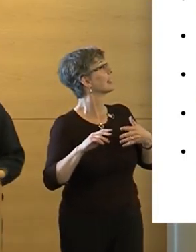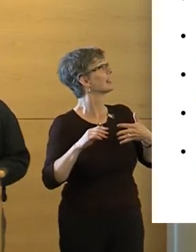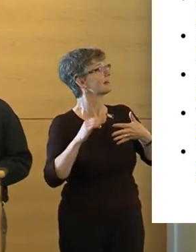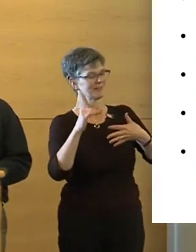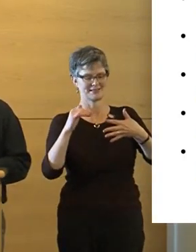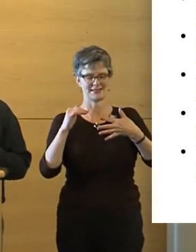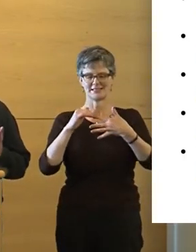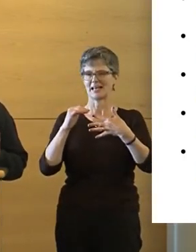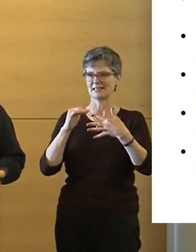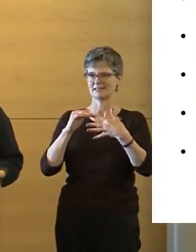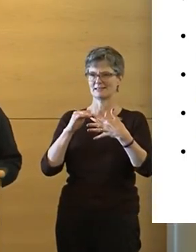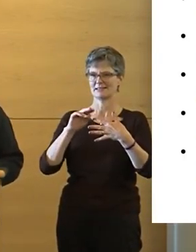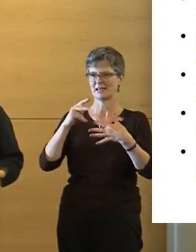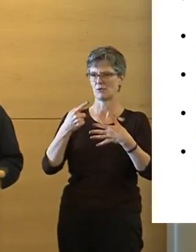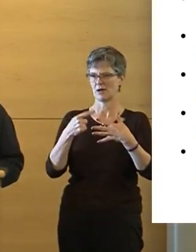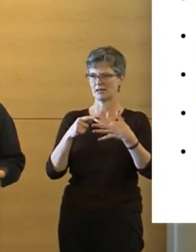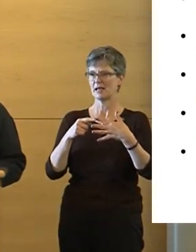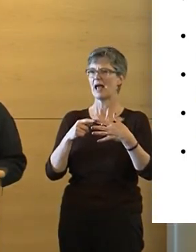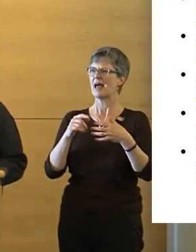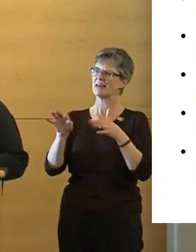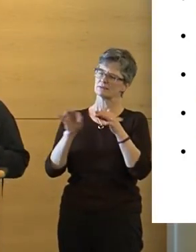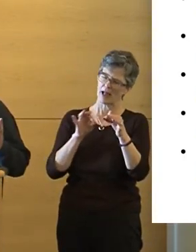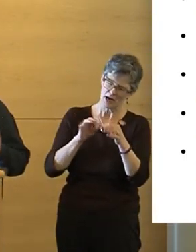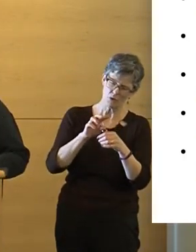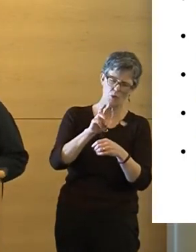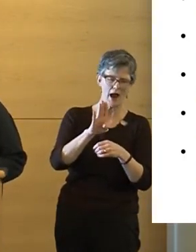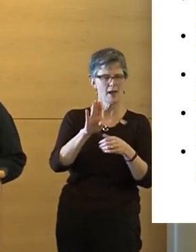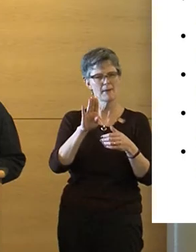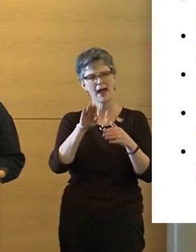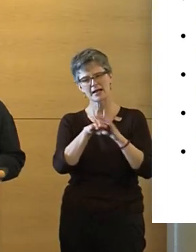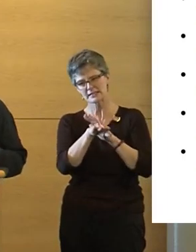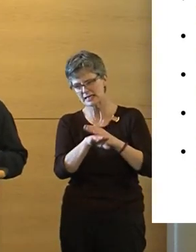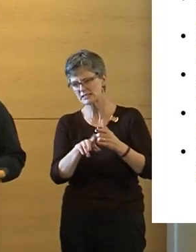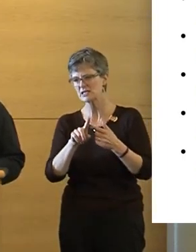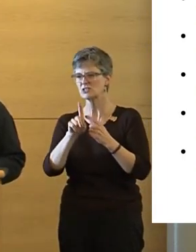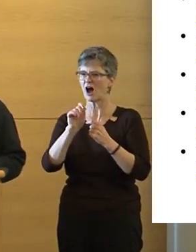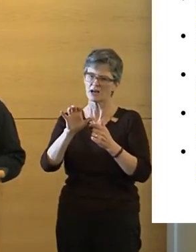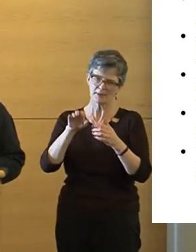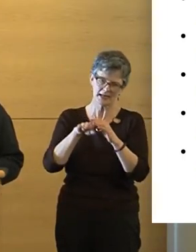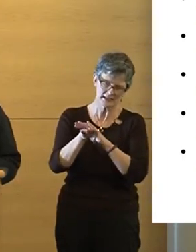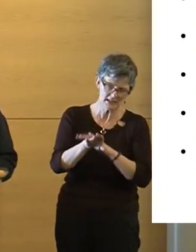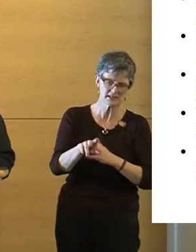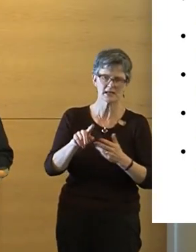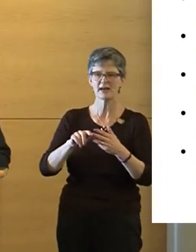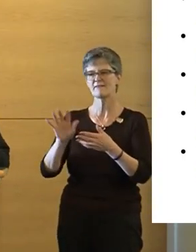hub of all things related to accessible technology at the University of Washington is